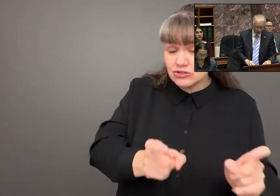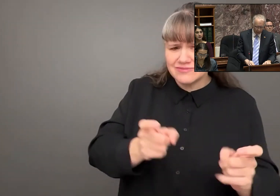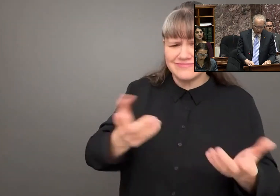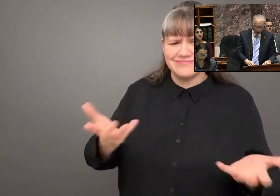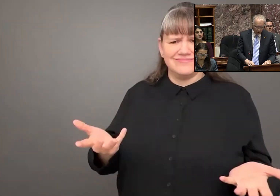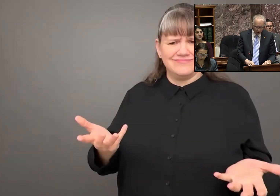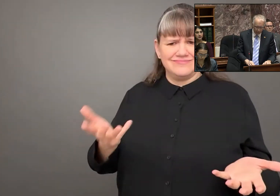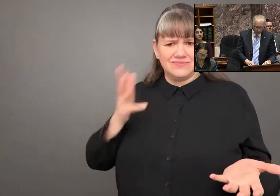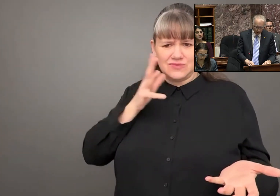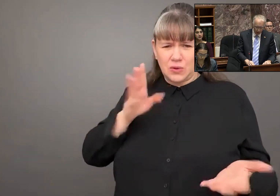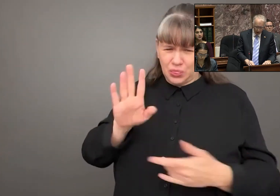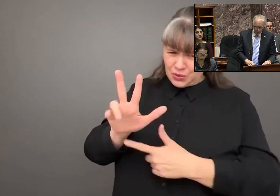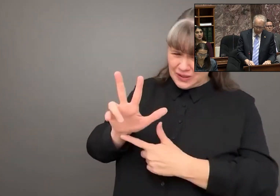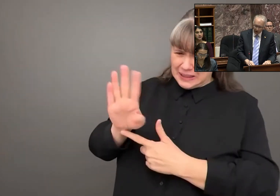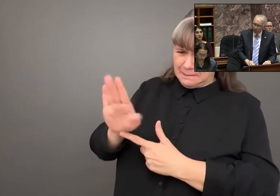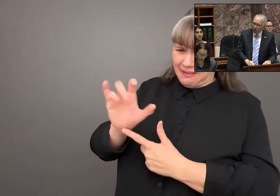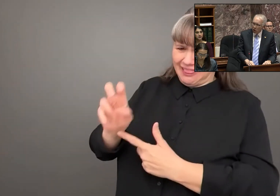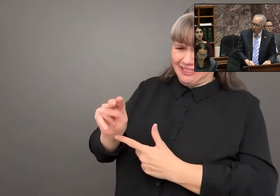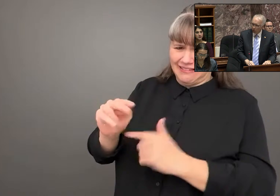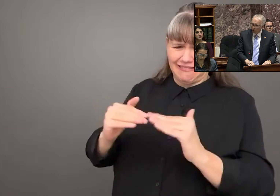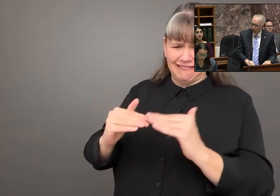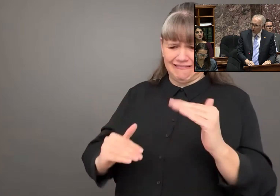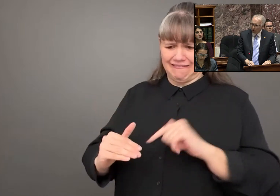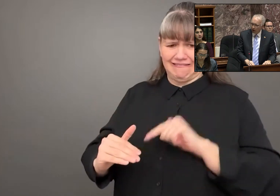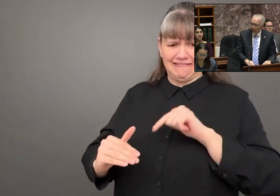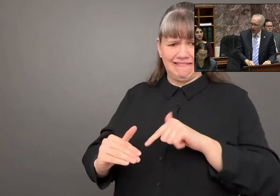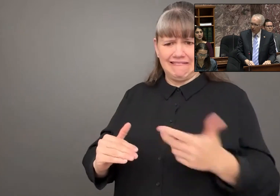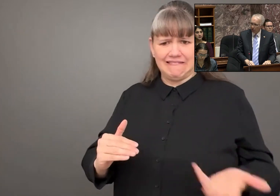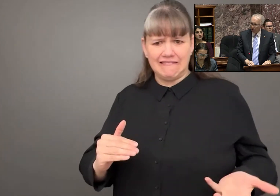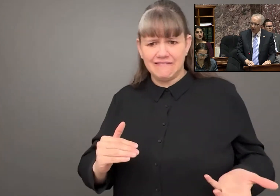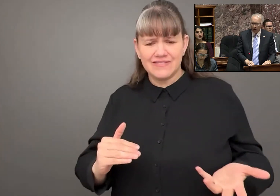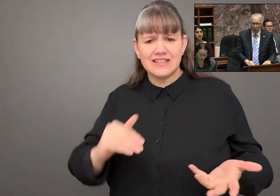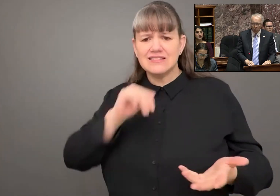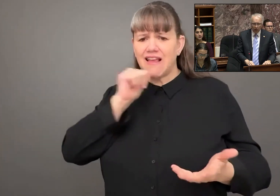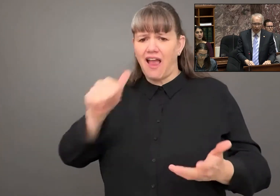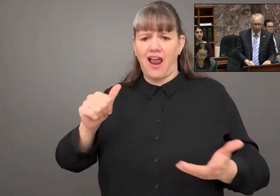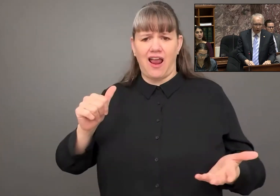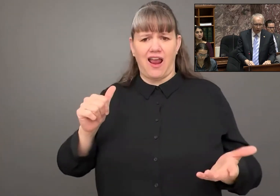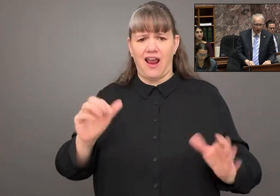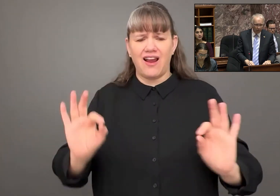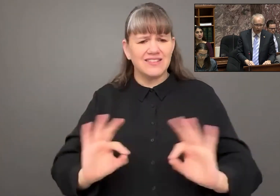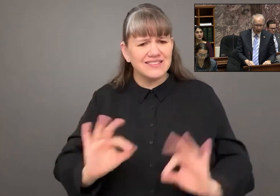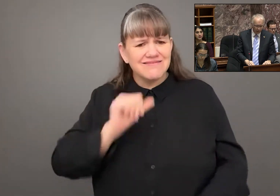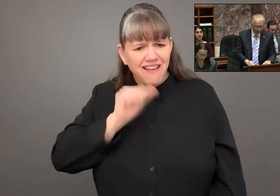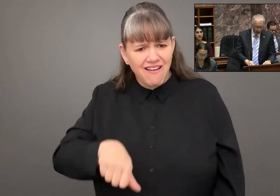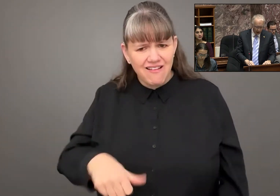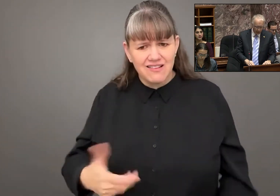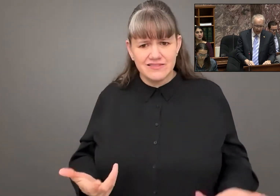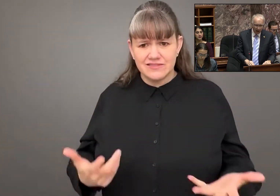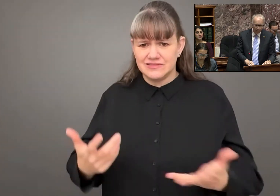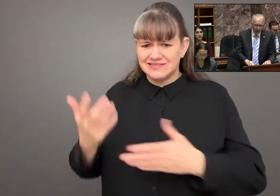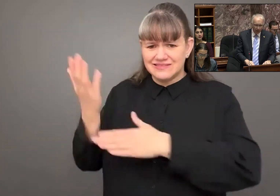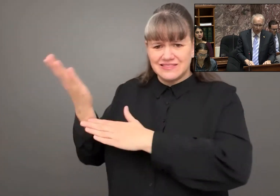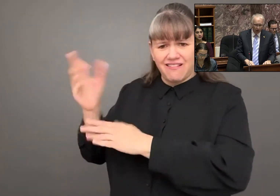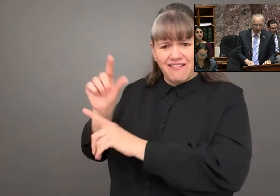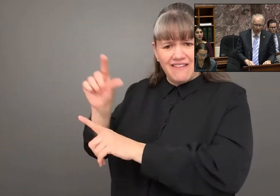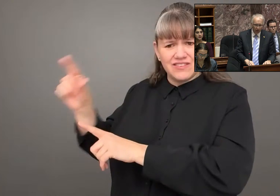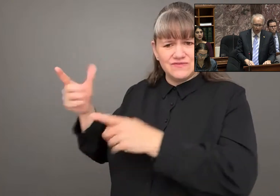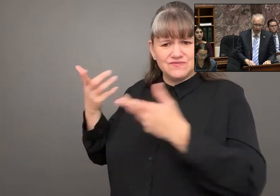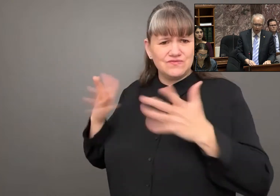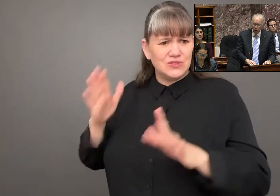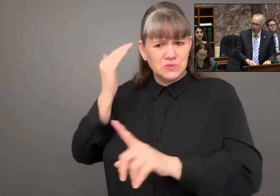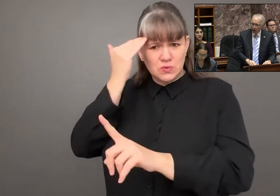what's happening in British Columbia. This government knew in advance that they were going to get rid of the carbon tax. They campaigned on